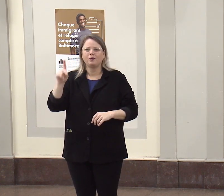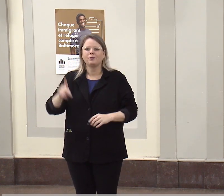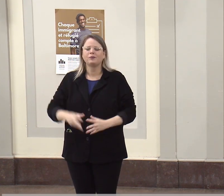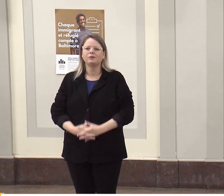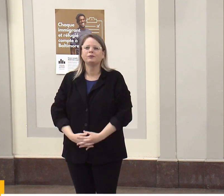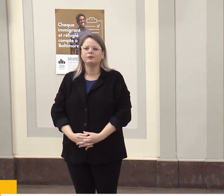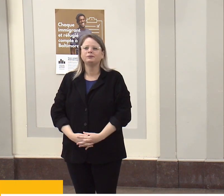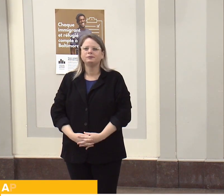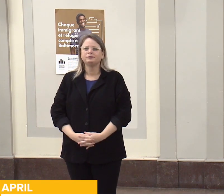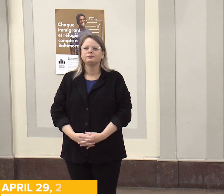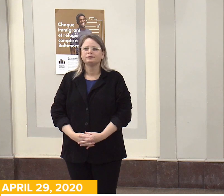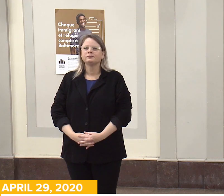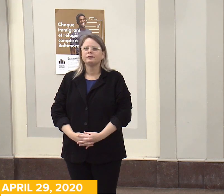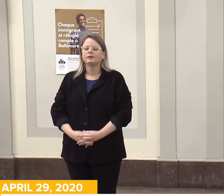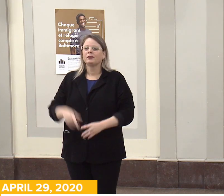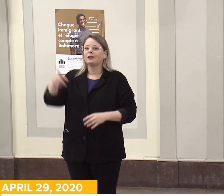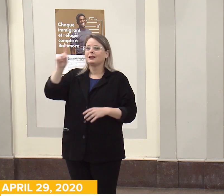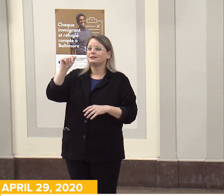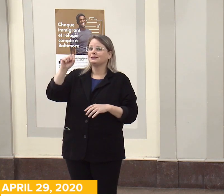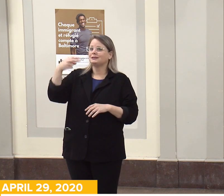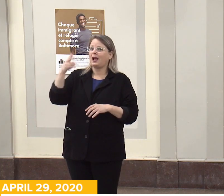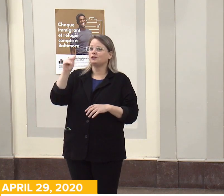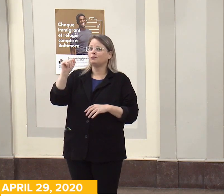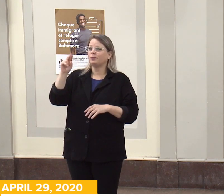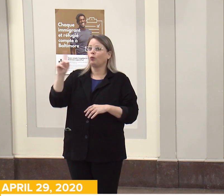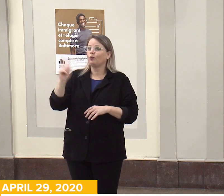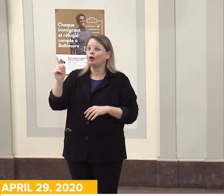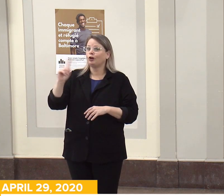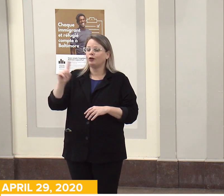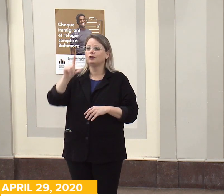The dashboard will be located on the